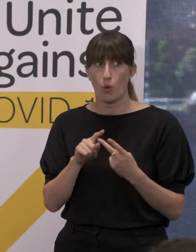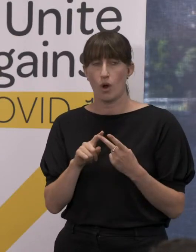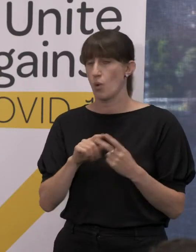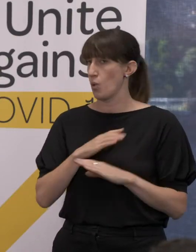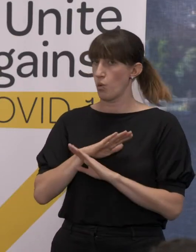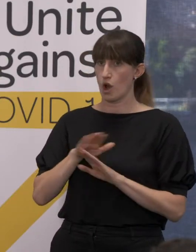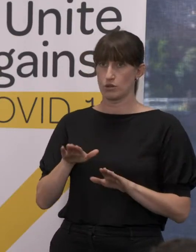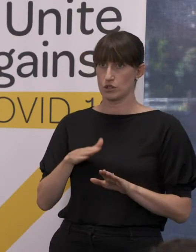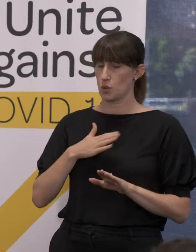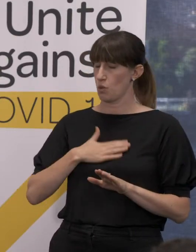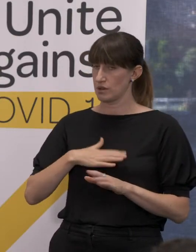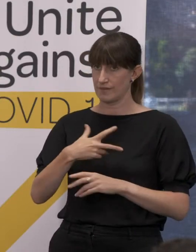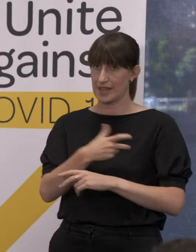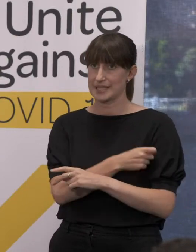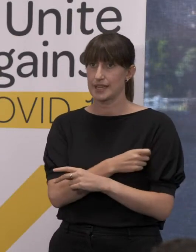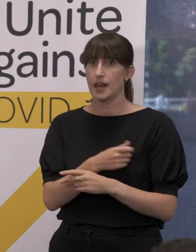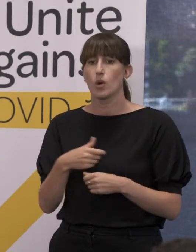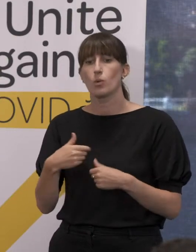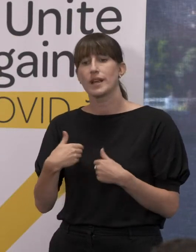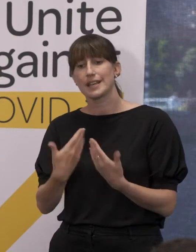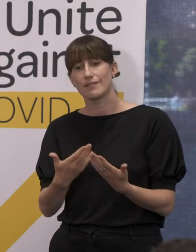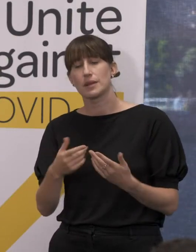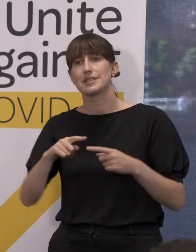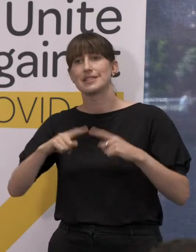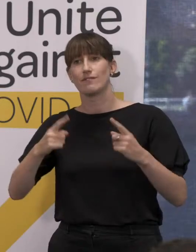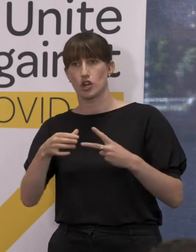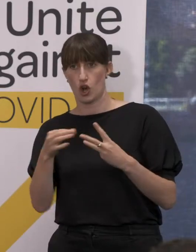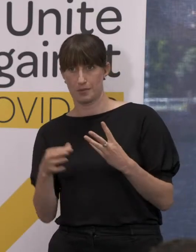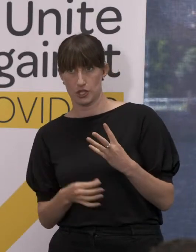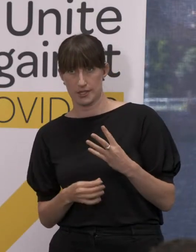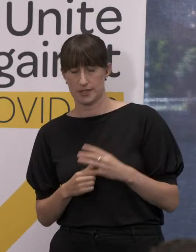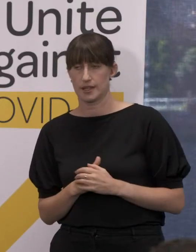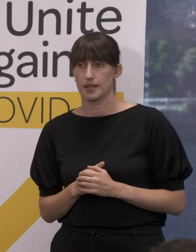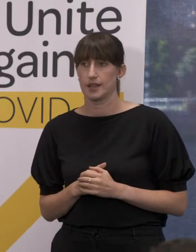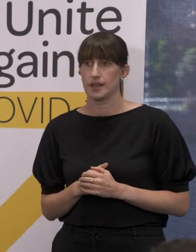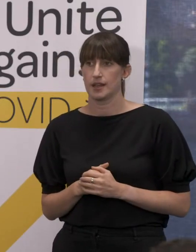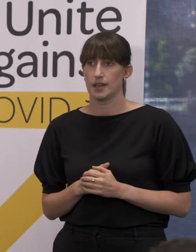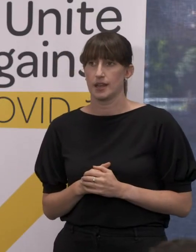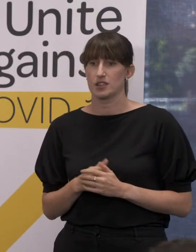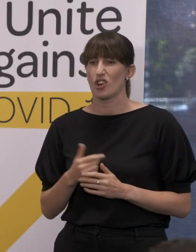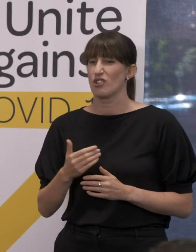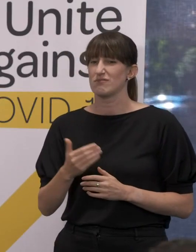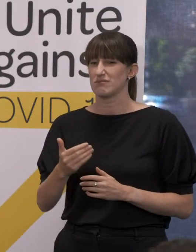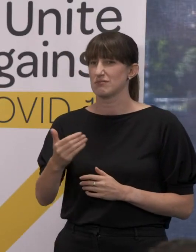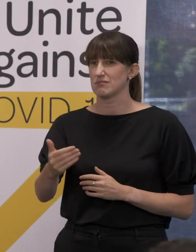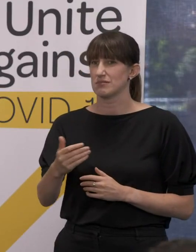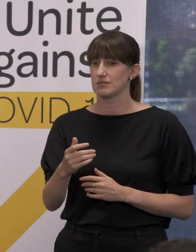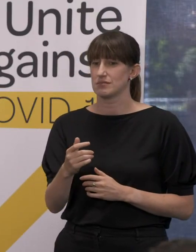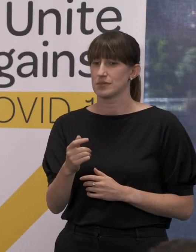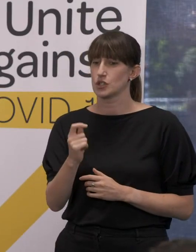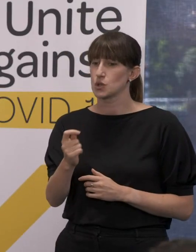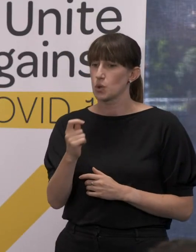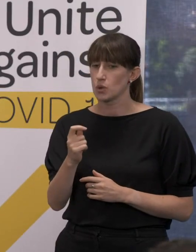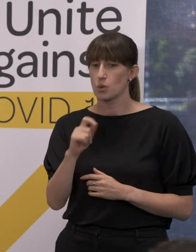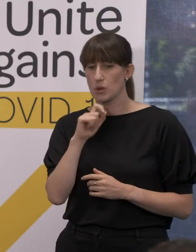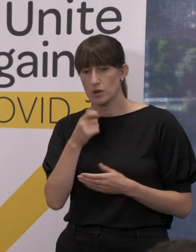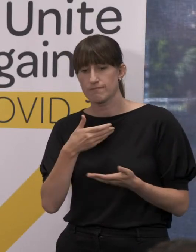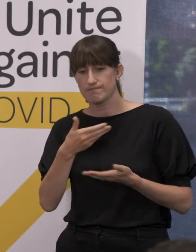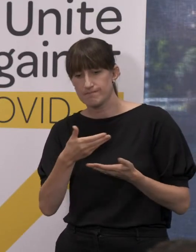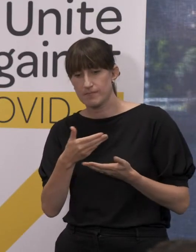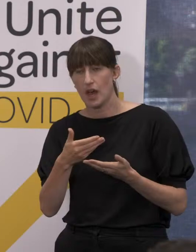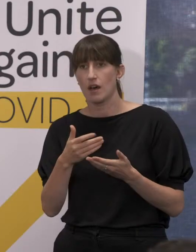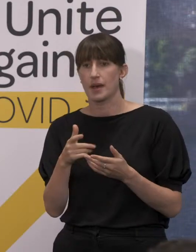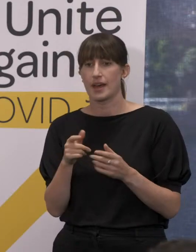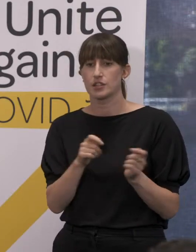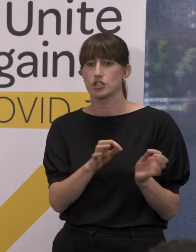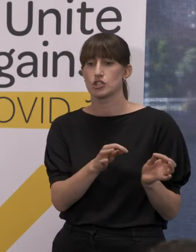to, as time goes by, not today or not last week, but over the coming weeks, to have a discussion with them about options for